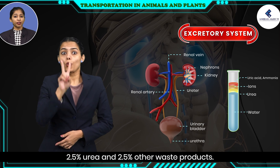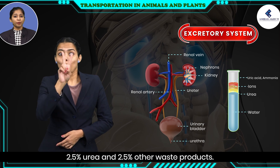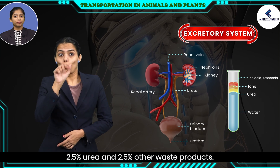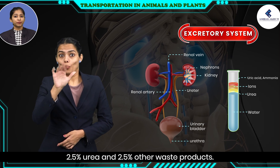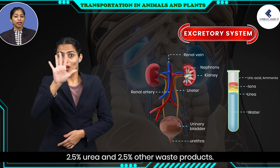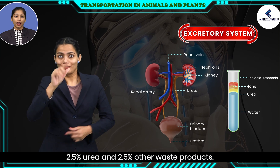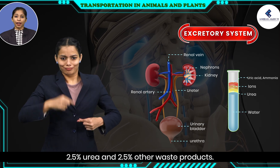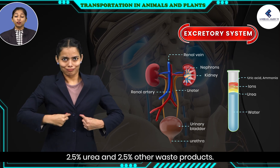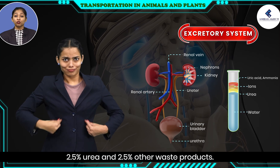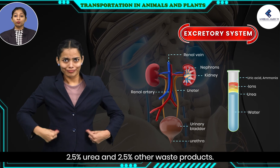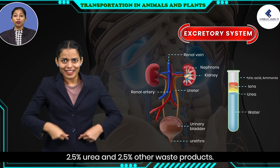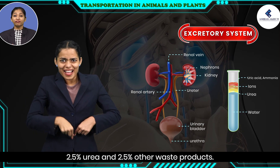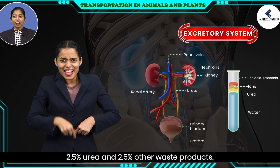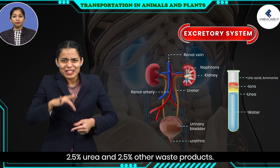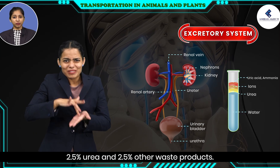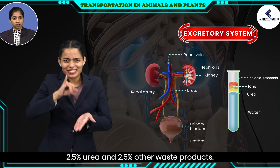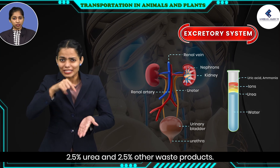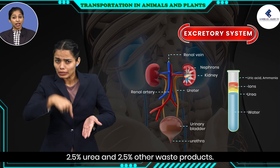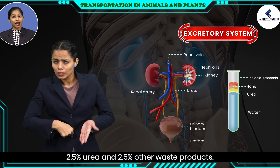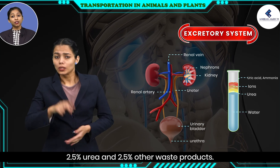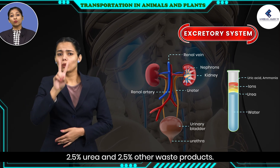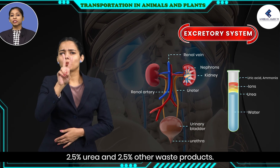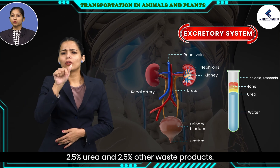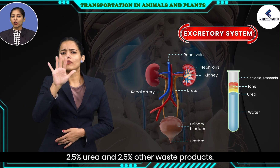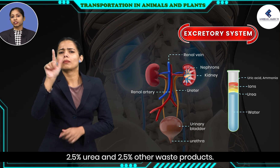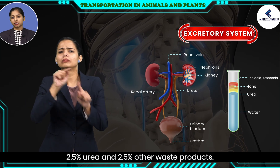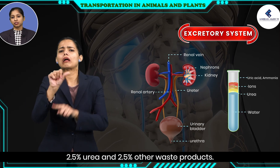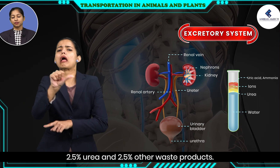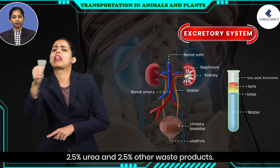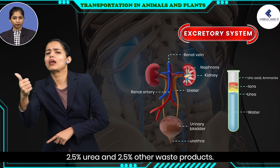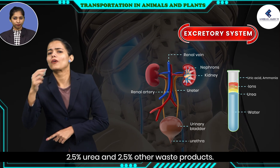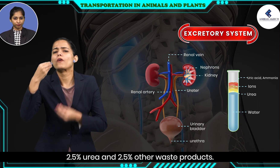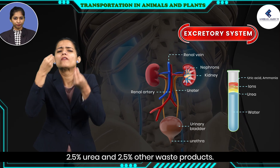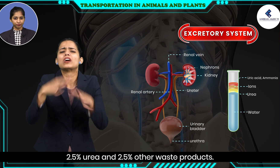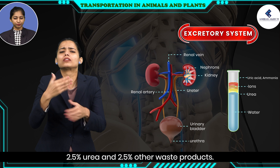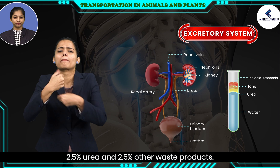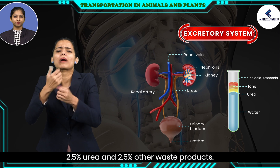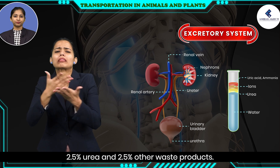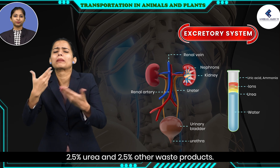2.5% urea and 2.5% other waste products.